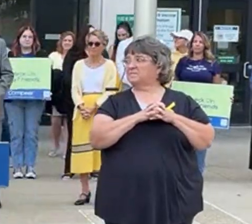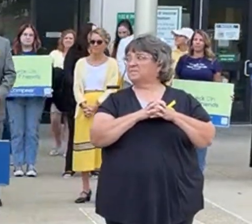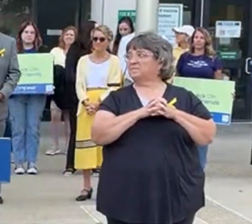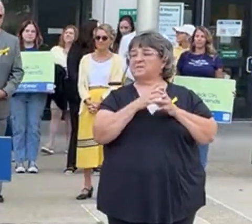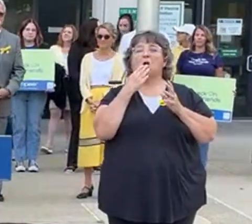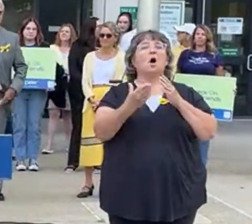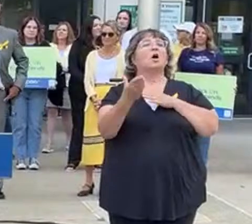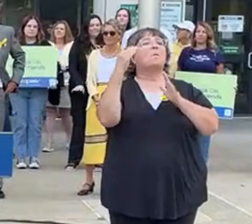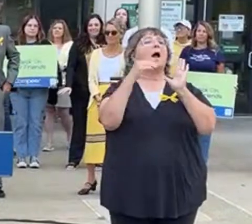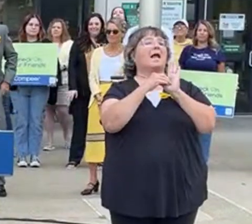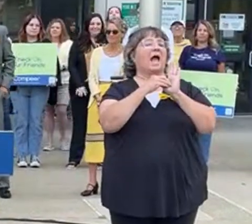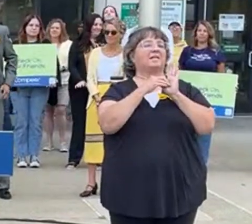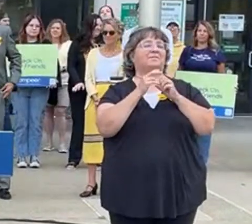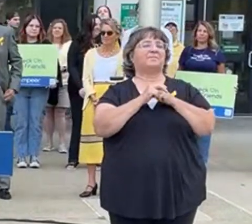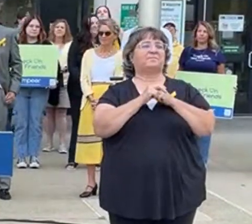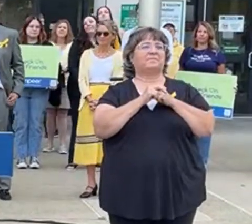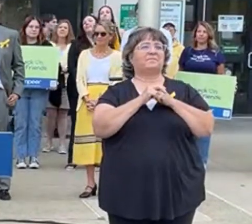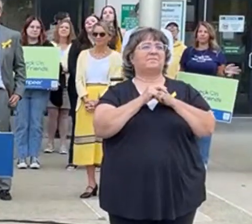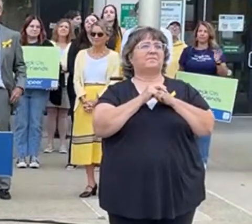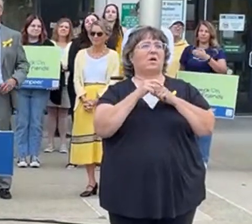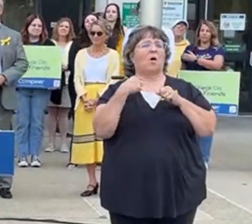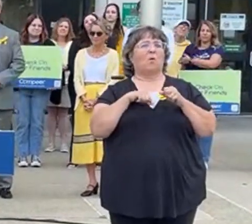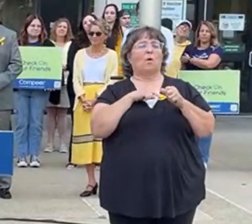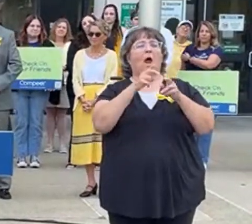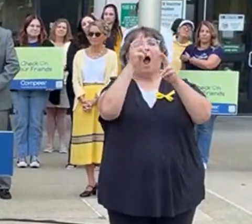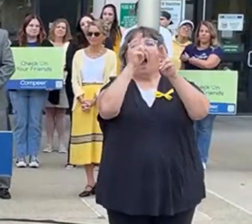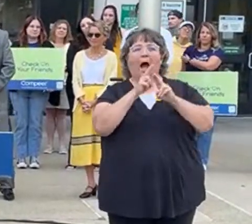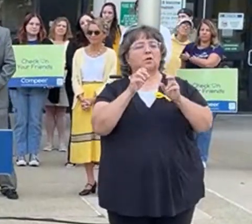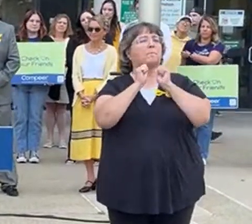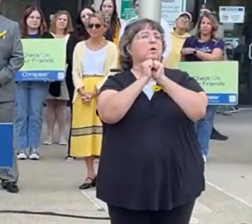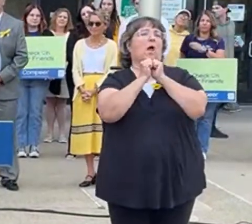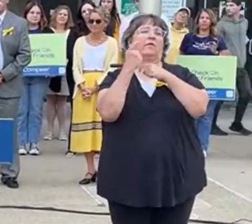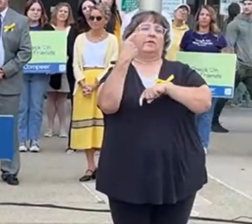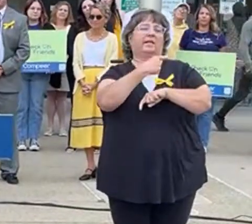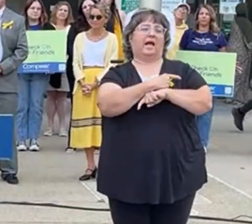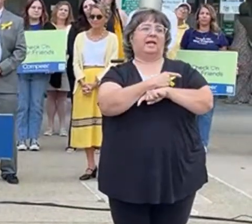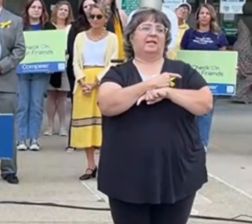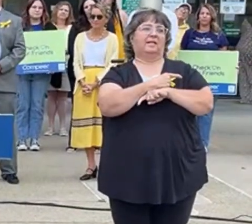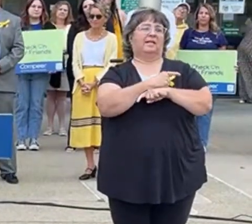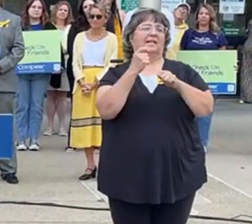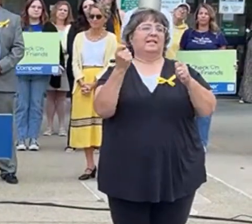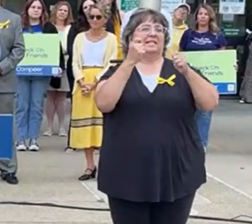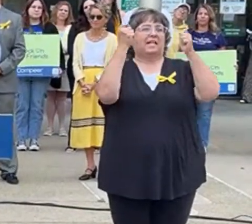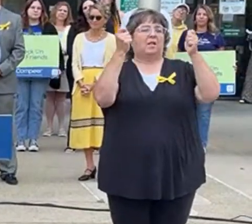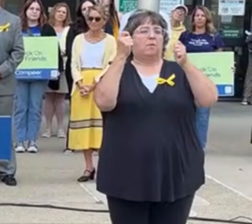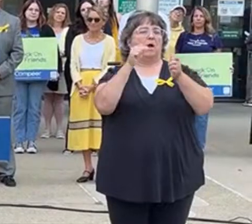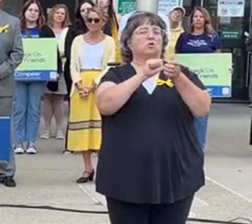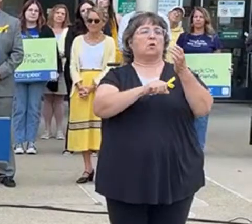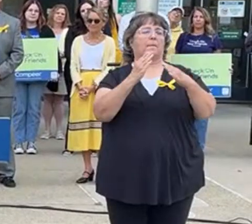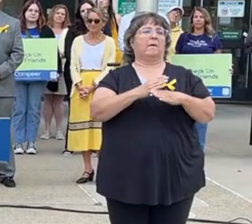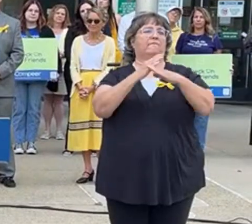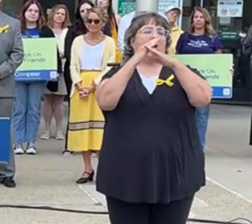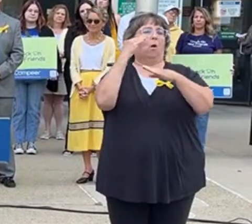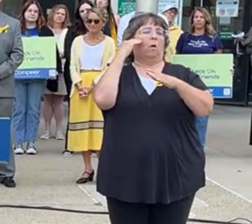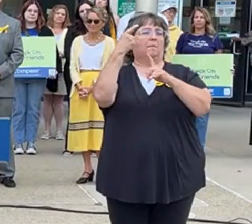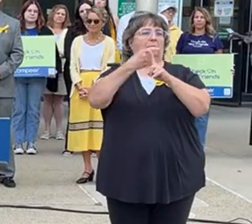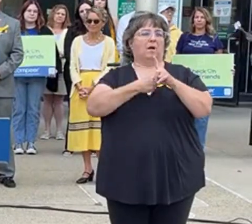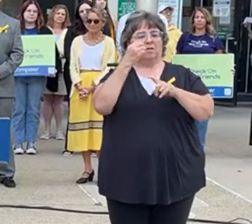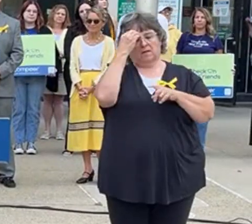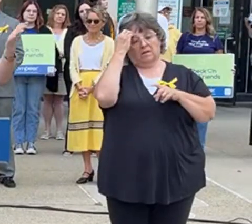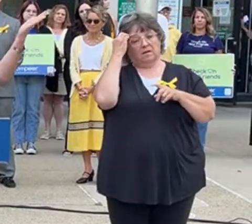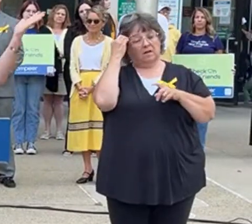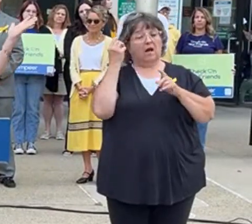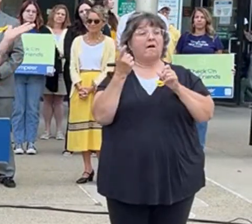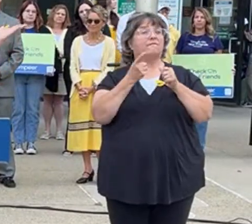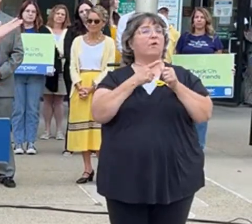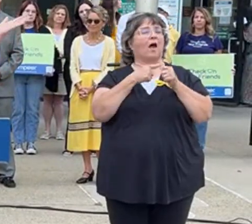Well, good morning again, everyone. We are just honored to be together today to celebrate Suicide Prevention Awareness Month. I first